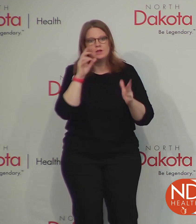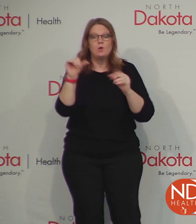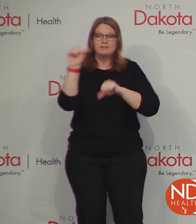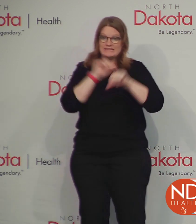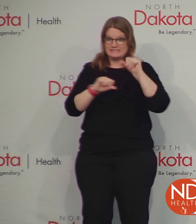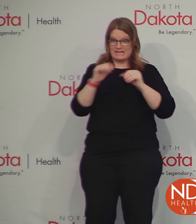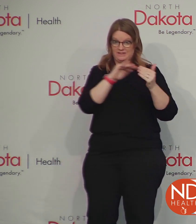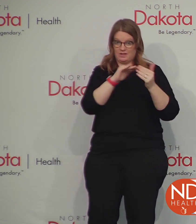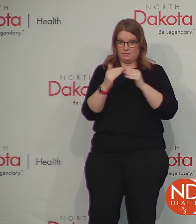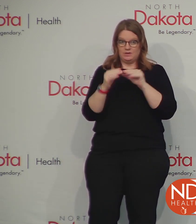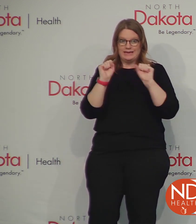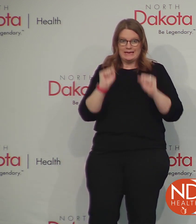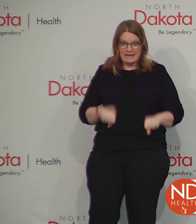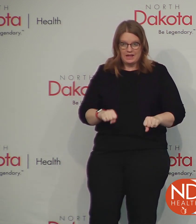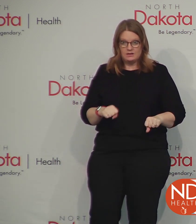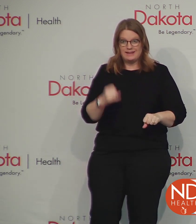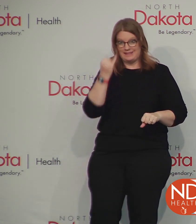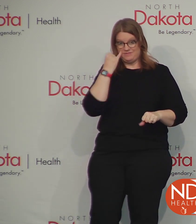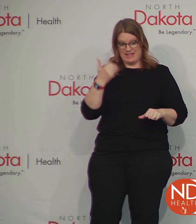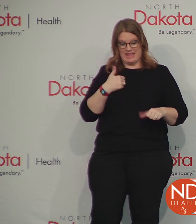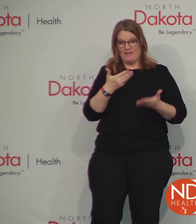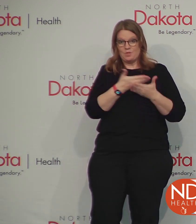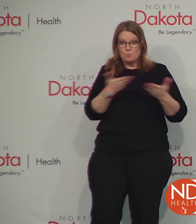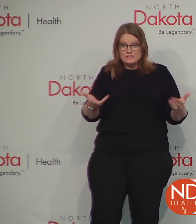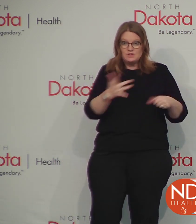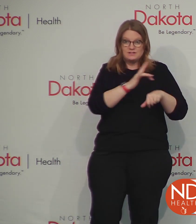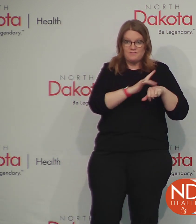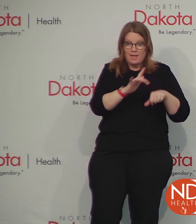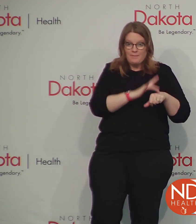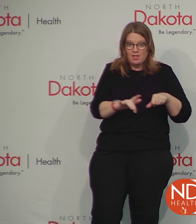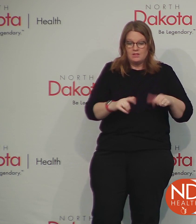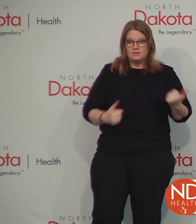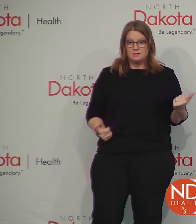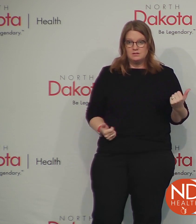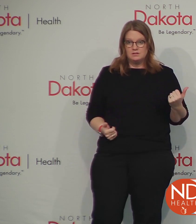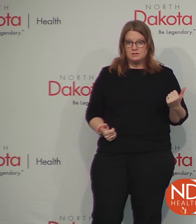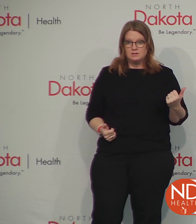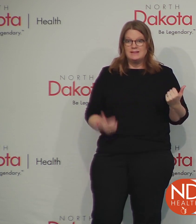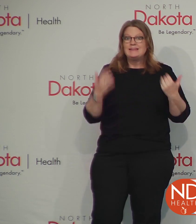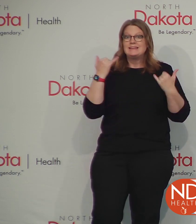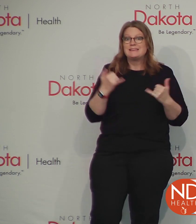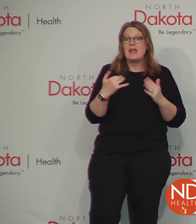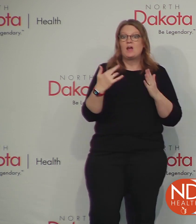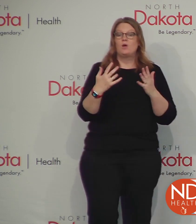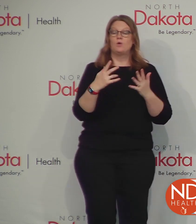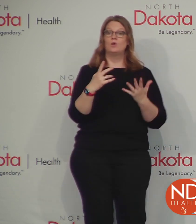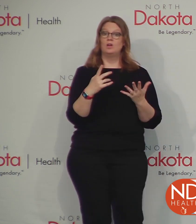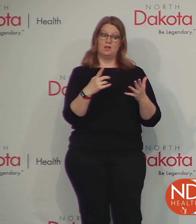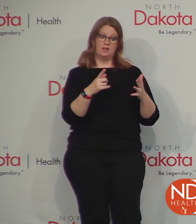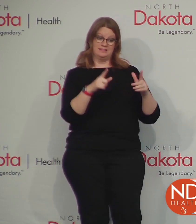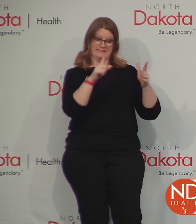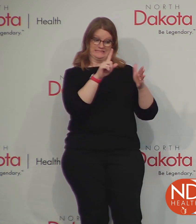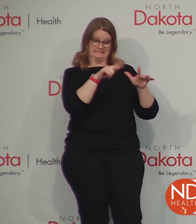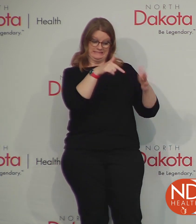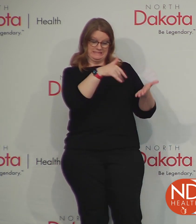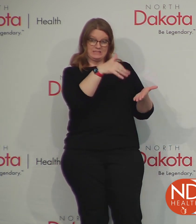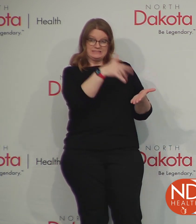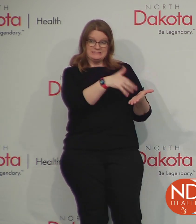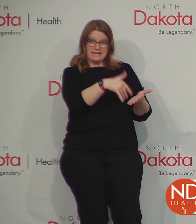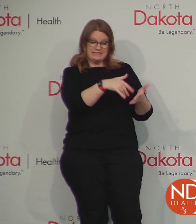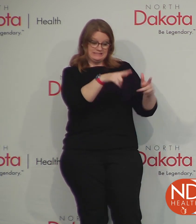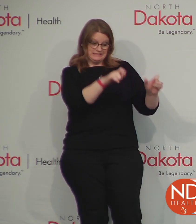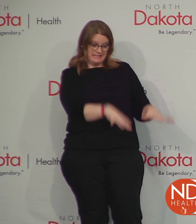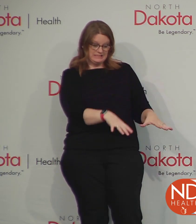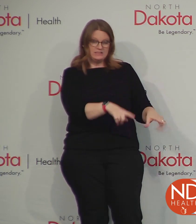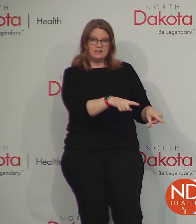community can do when they have the resources that they need. They did not cut corners when it came to the quality of the studies themselves. What they